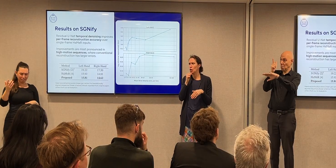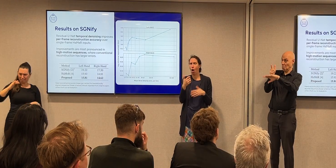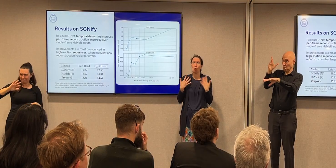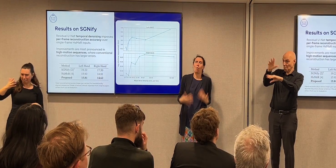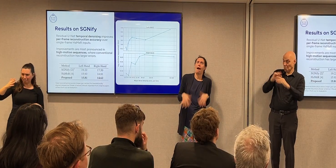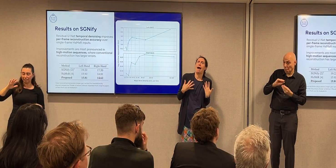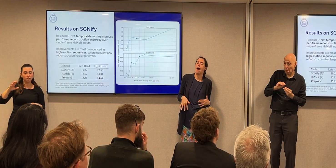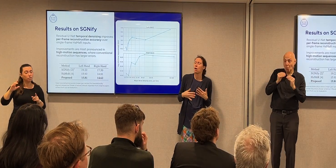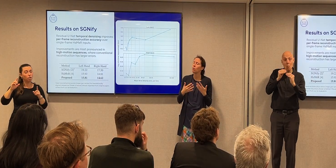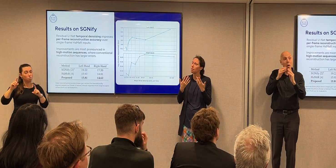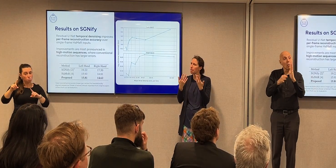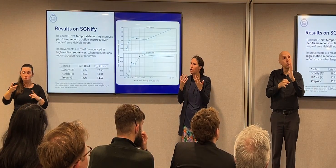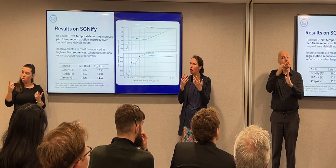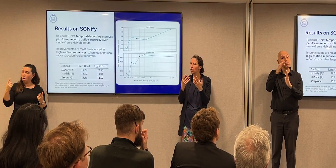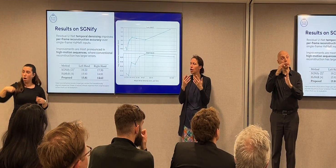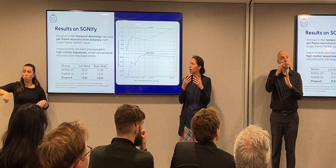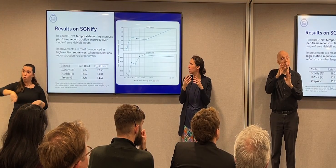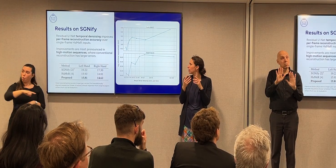at the